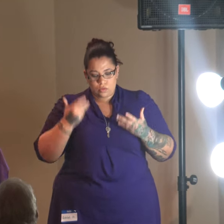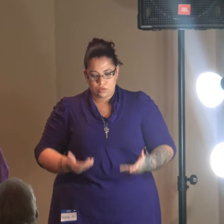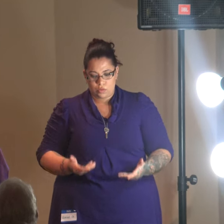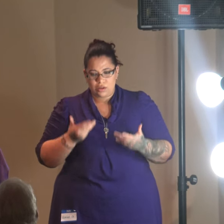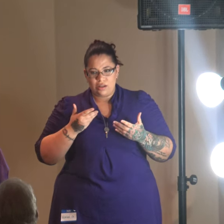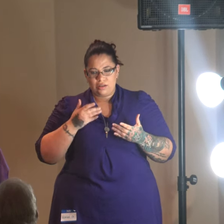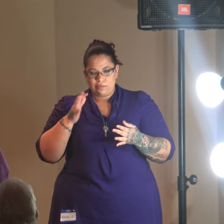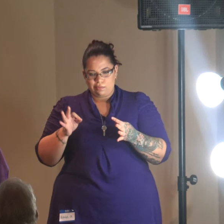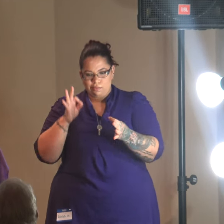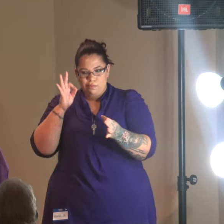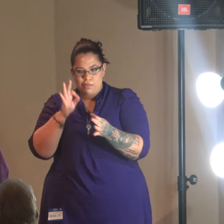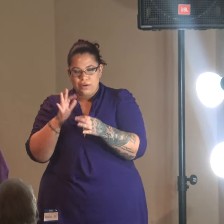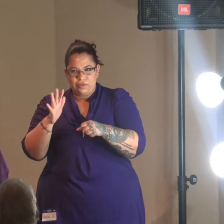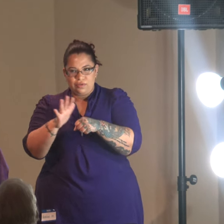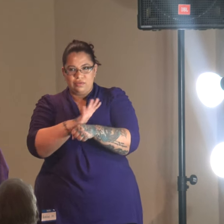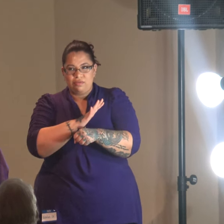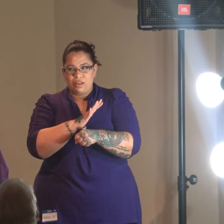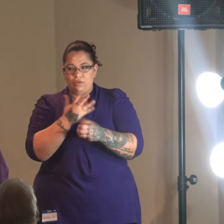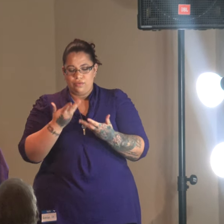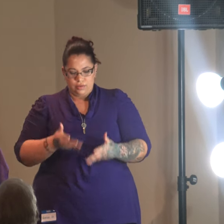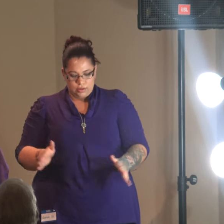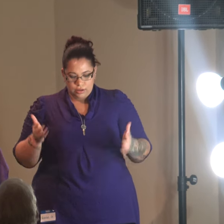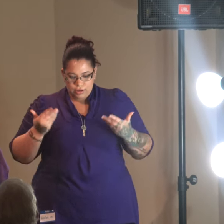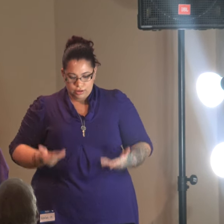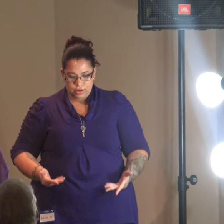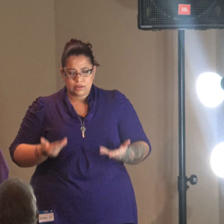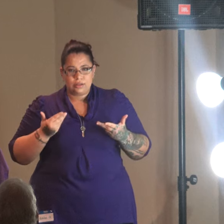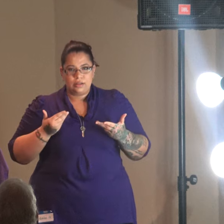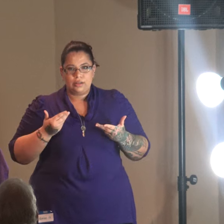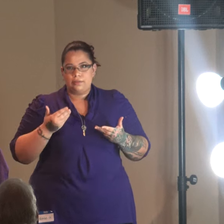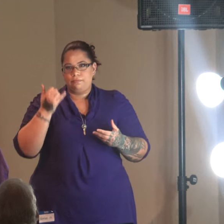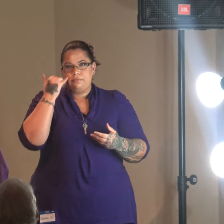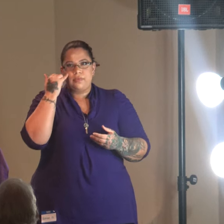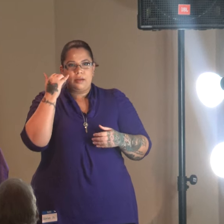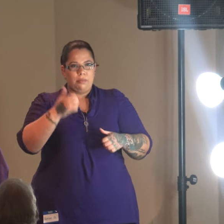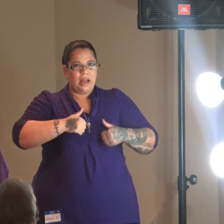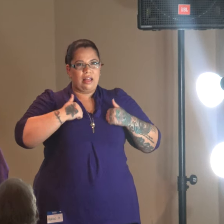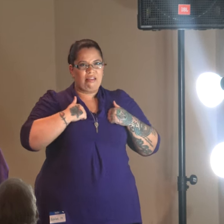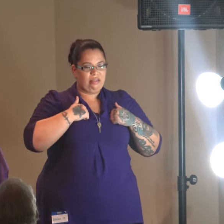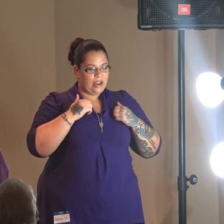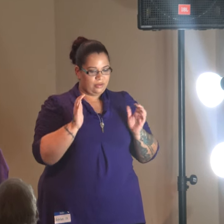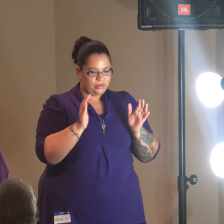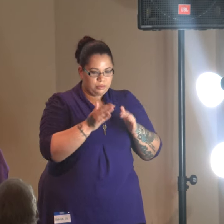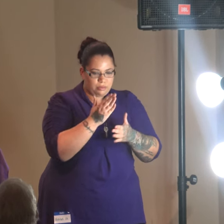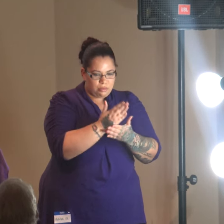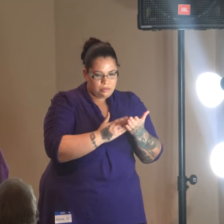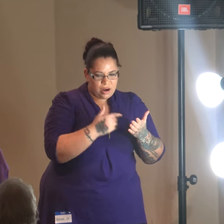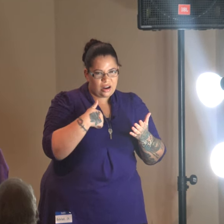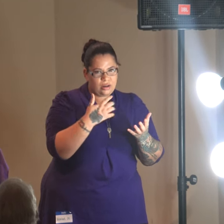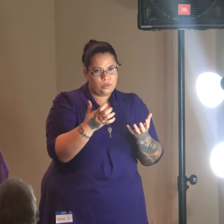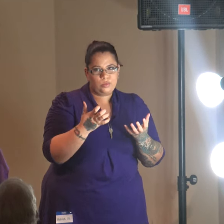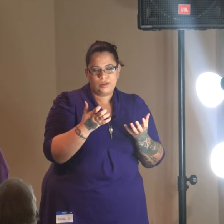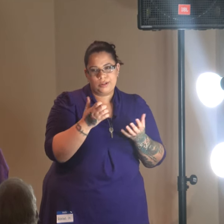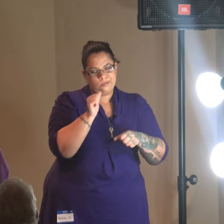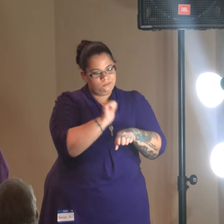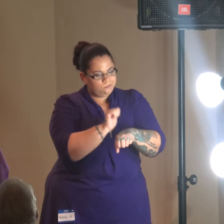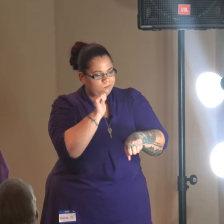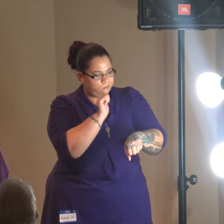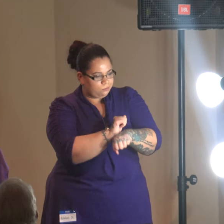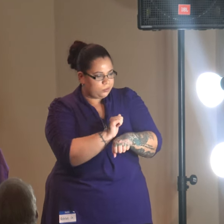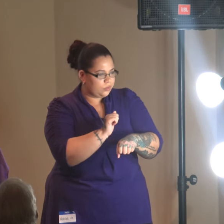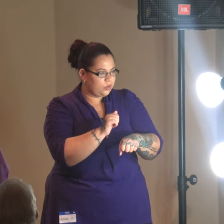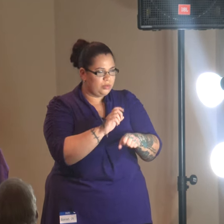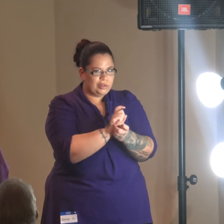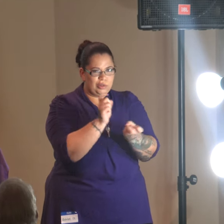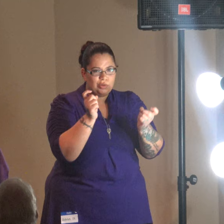is perfect, whole, and complete. And any area in my life structure that I have to work on to build and